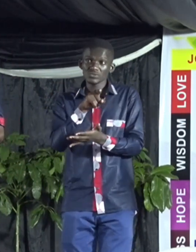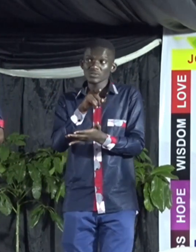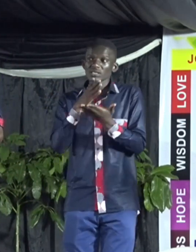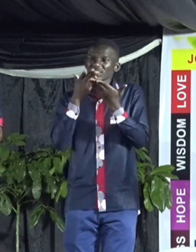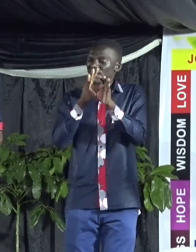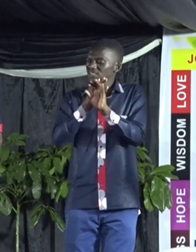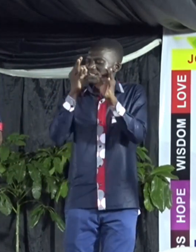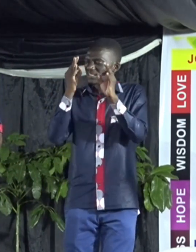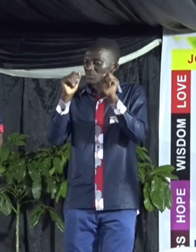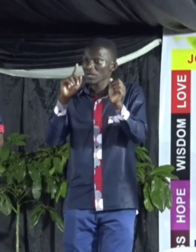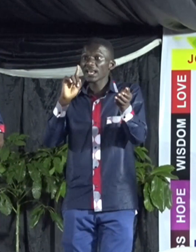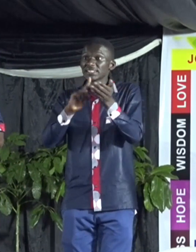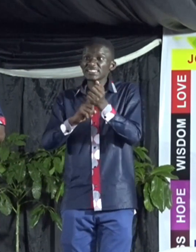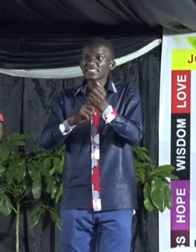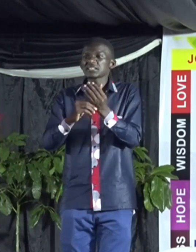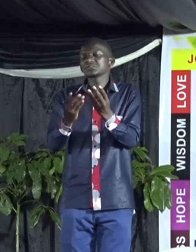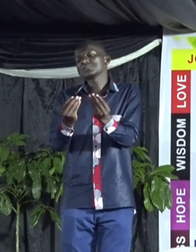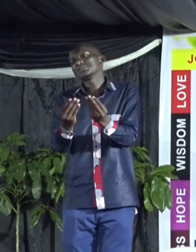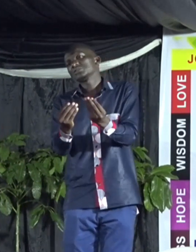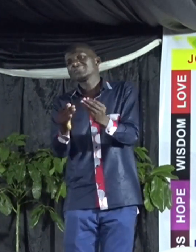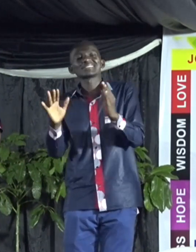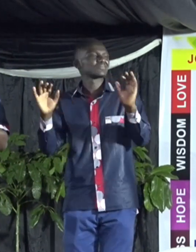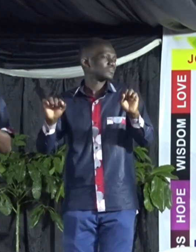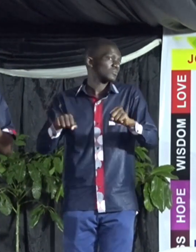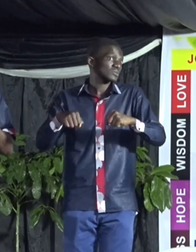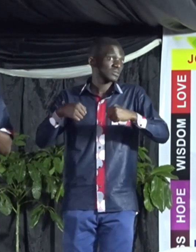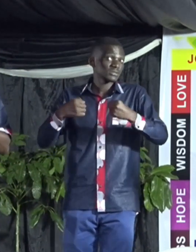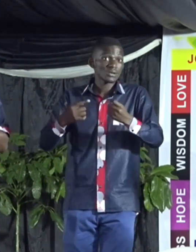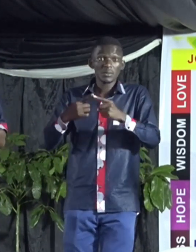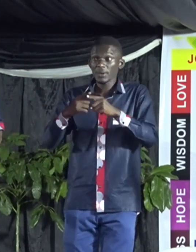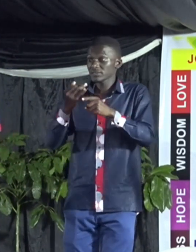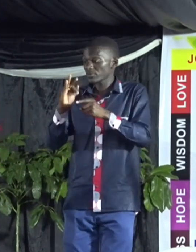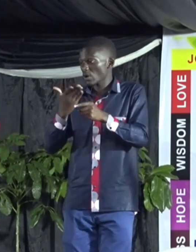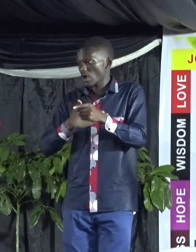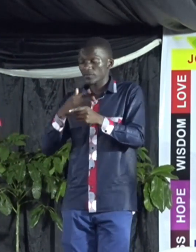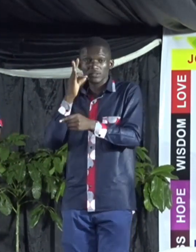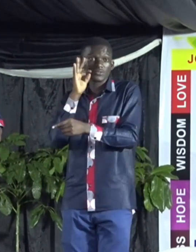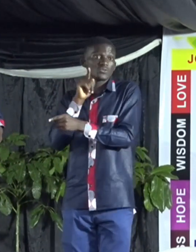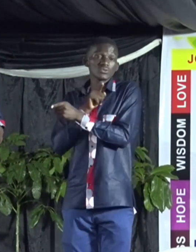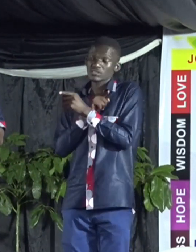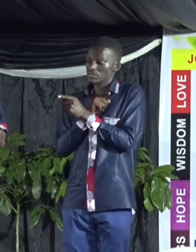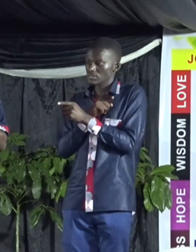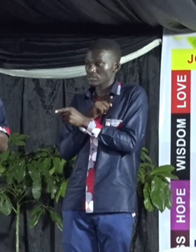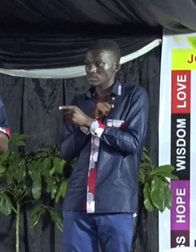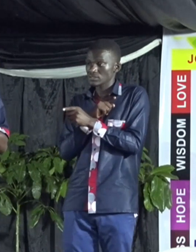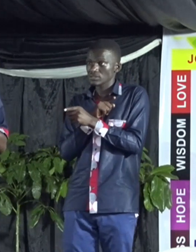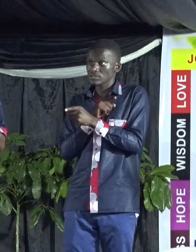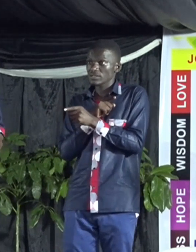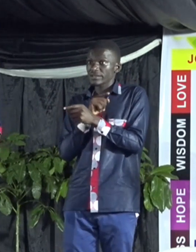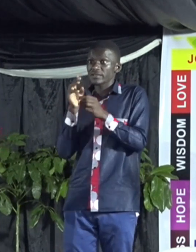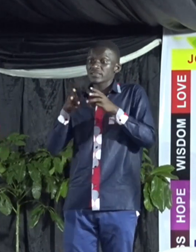nothing that you are going to get on the cliff. But when you bear this fruit,